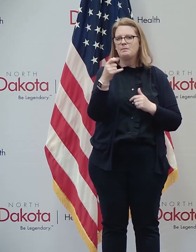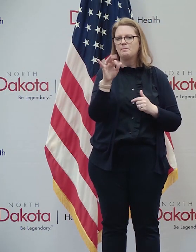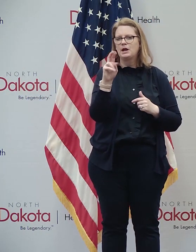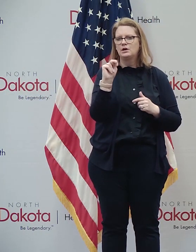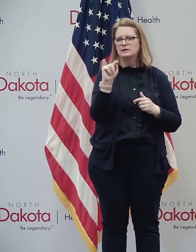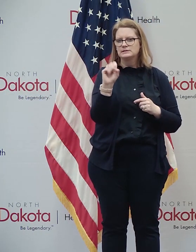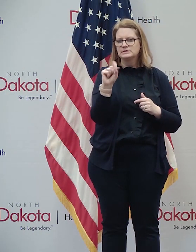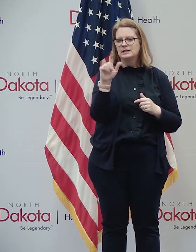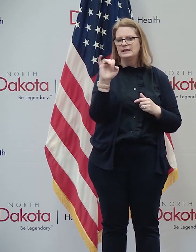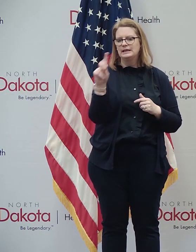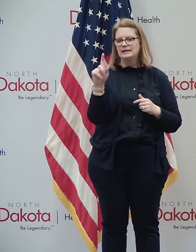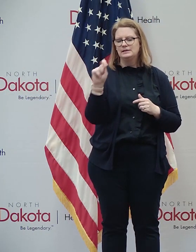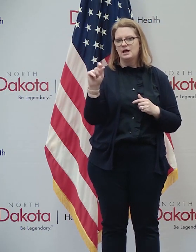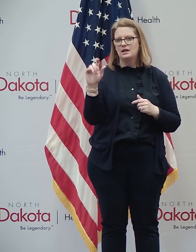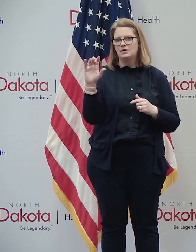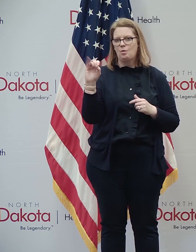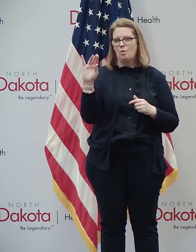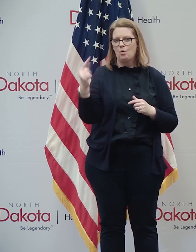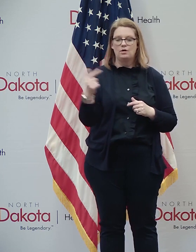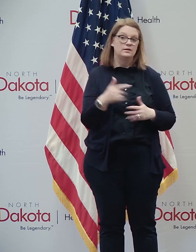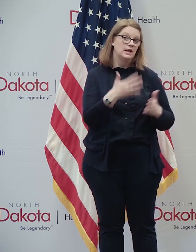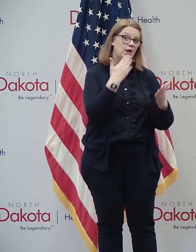Good news section coming up next.